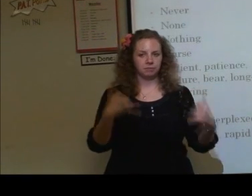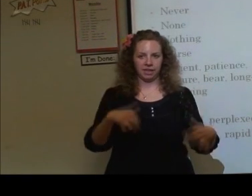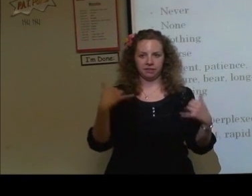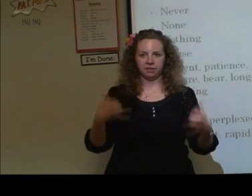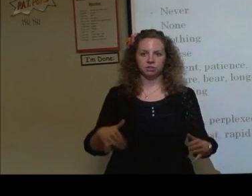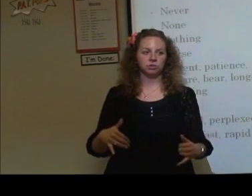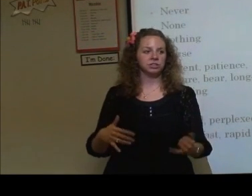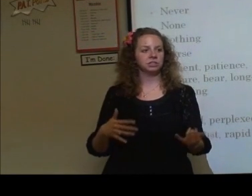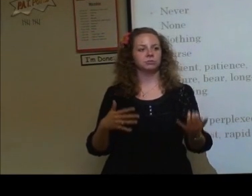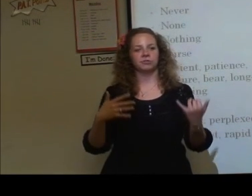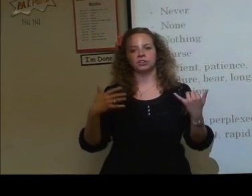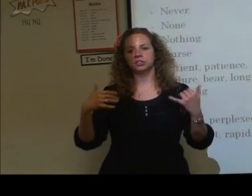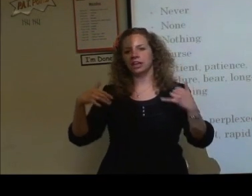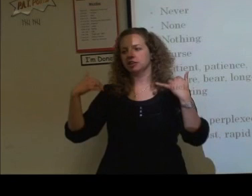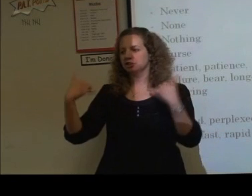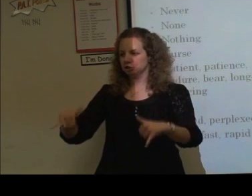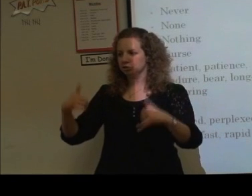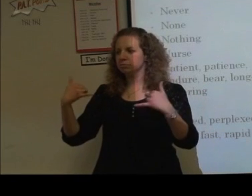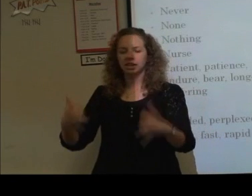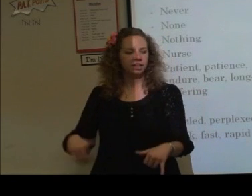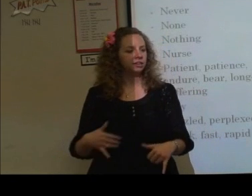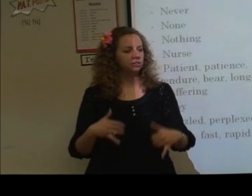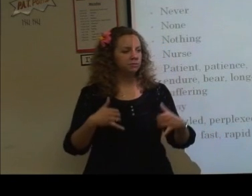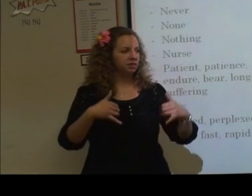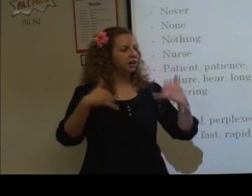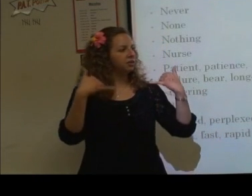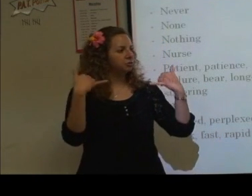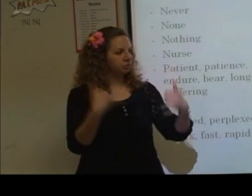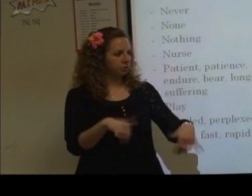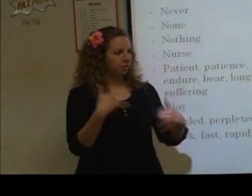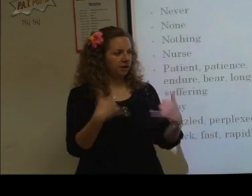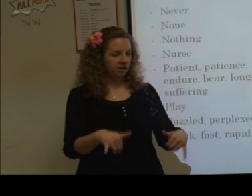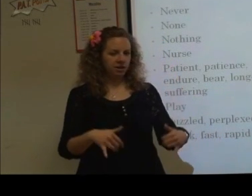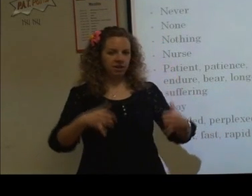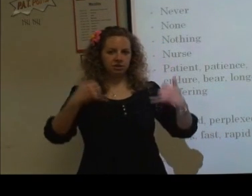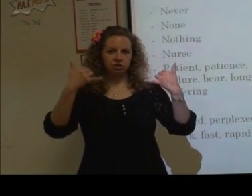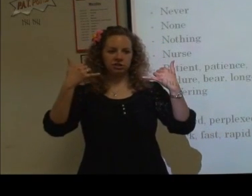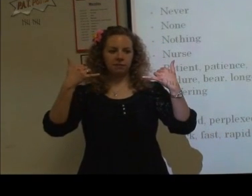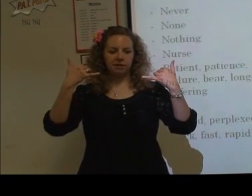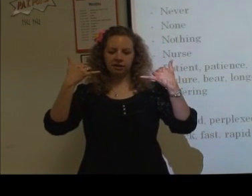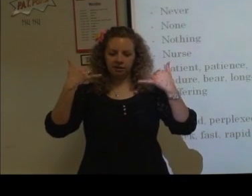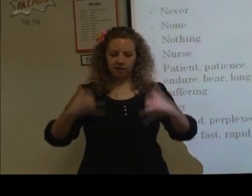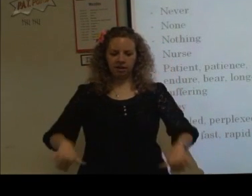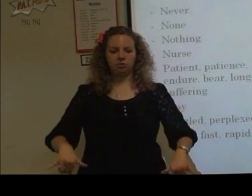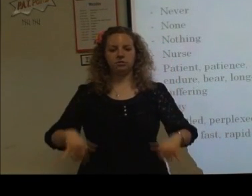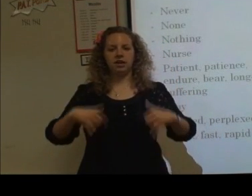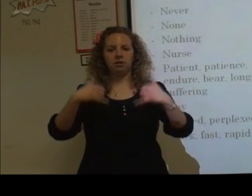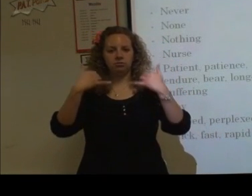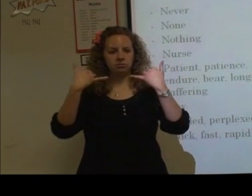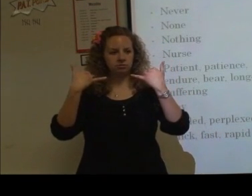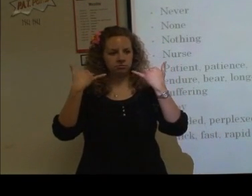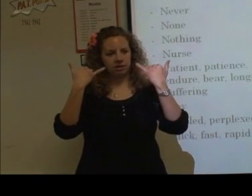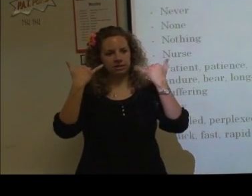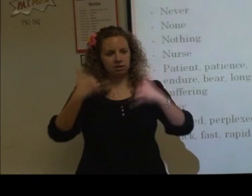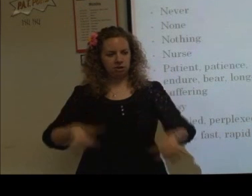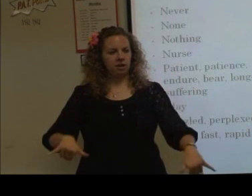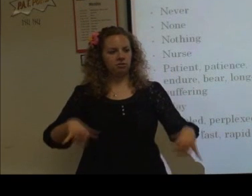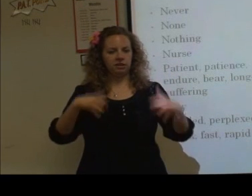Play. So this is referring to like children playing or something like that. So it's with a Y. And it's just up here and goes out, like down and out like